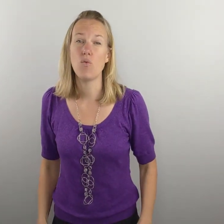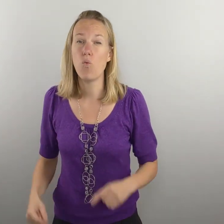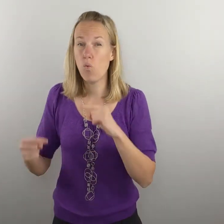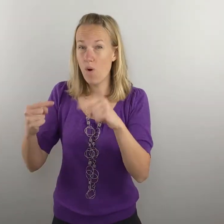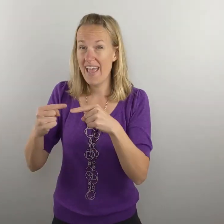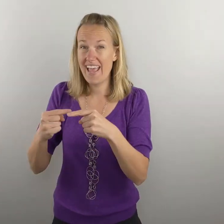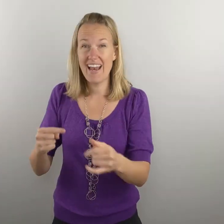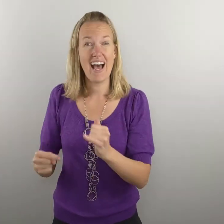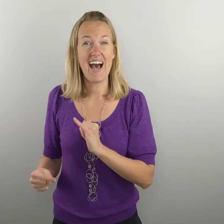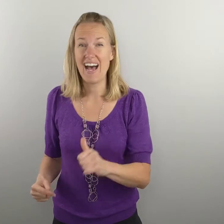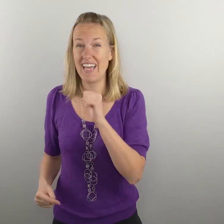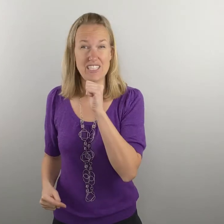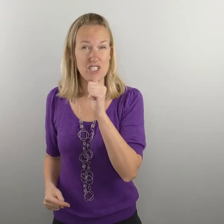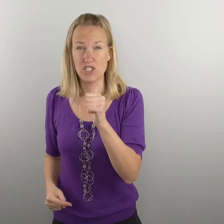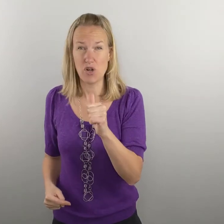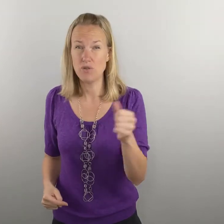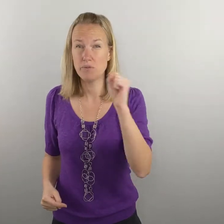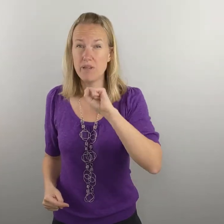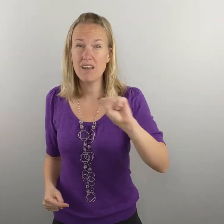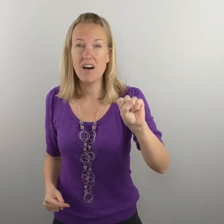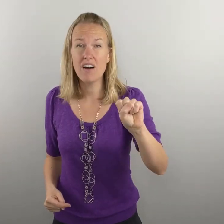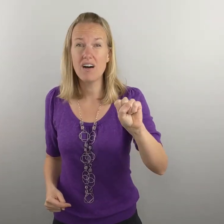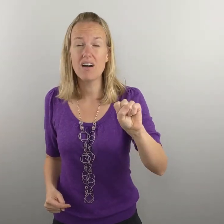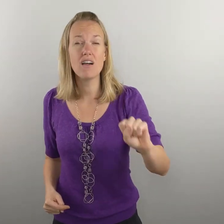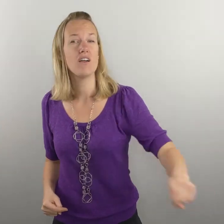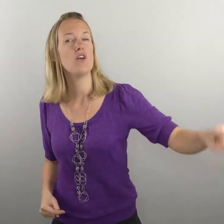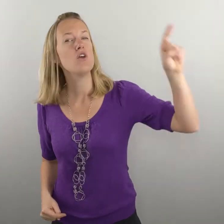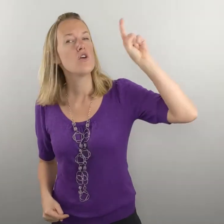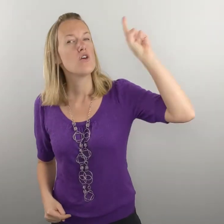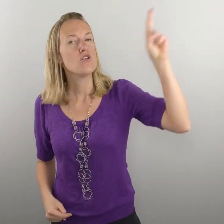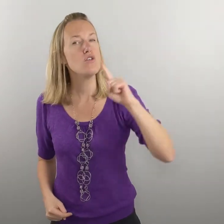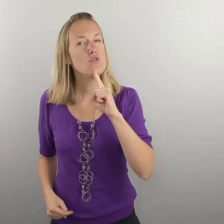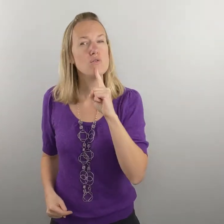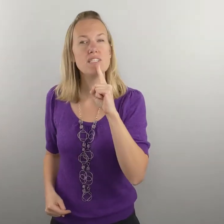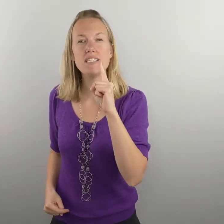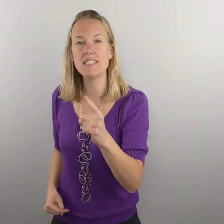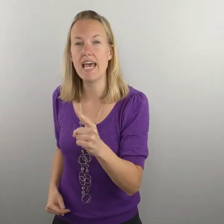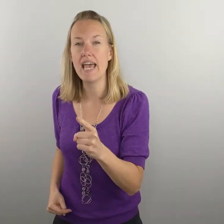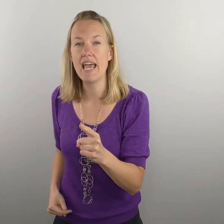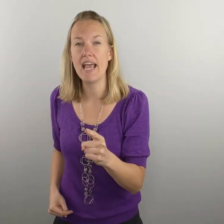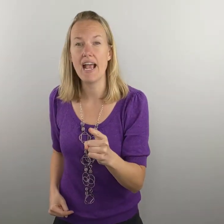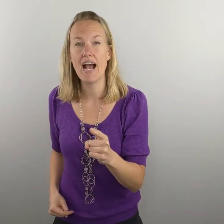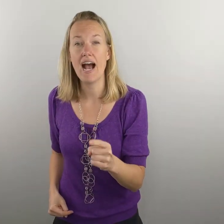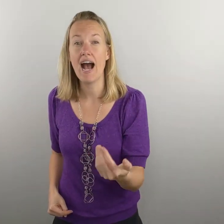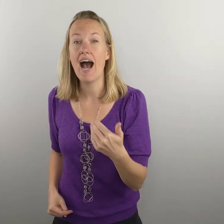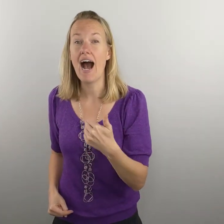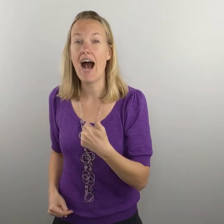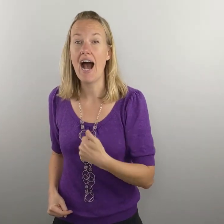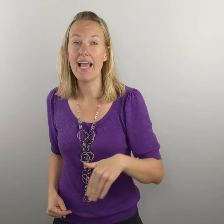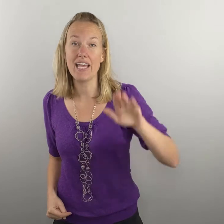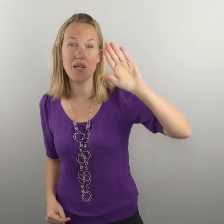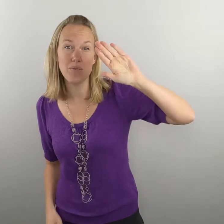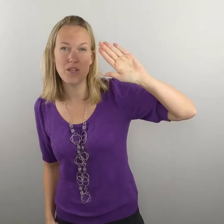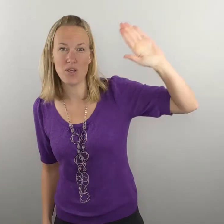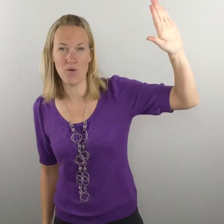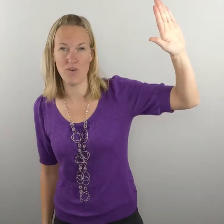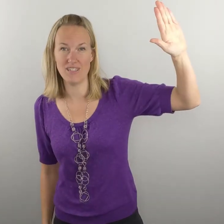And when I don't belong, you say I am